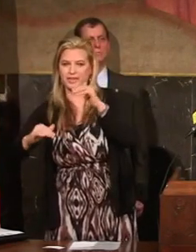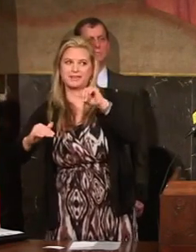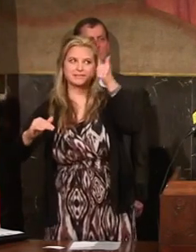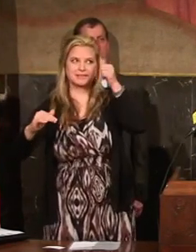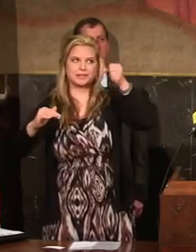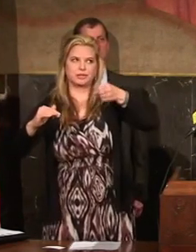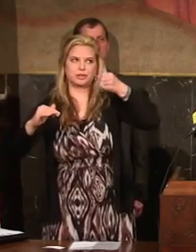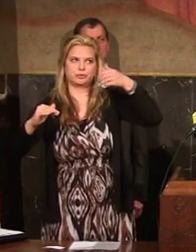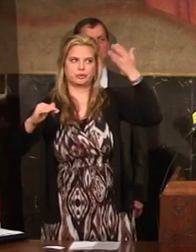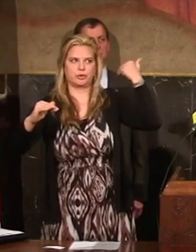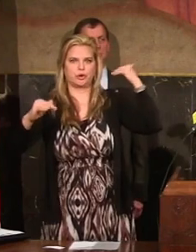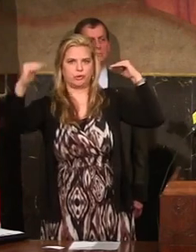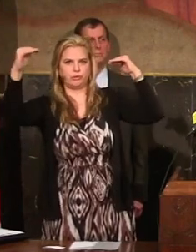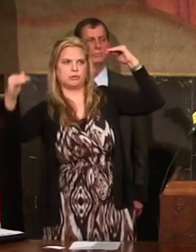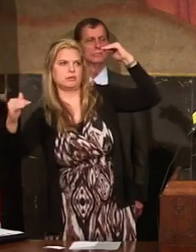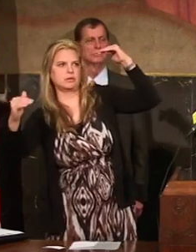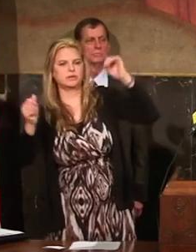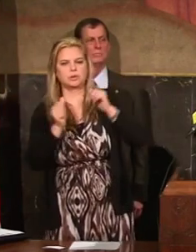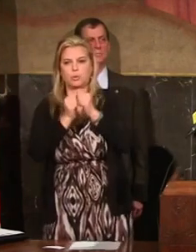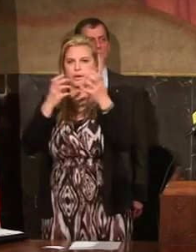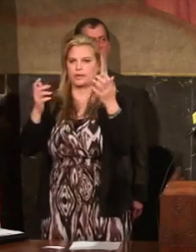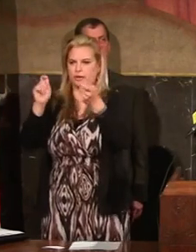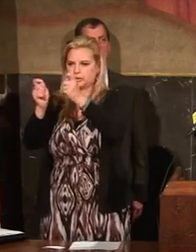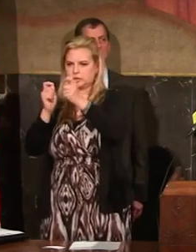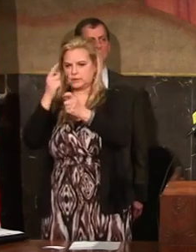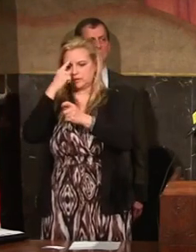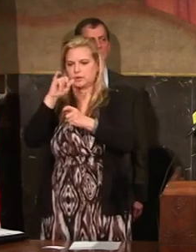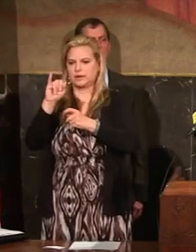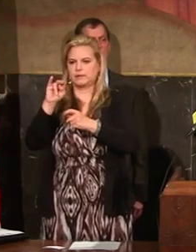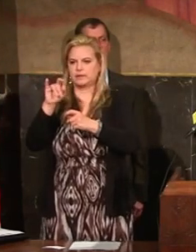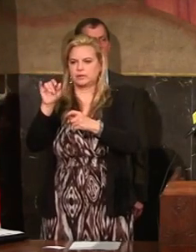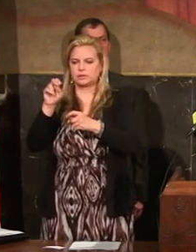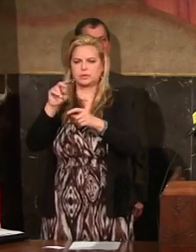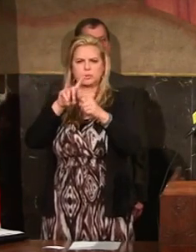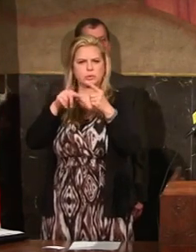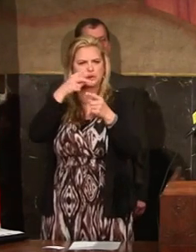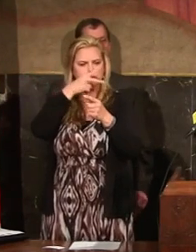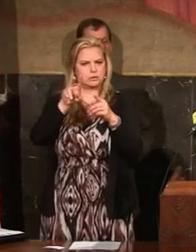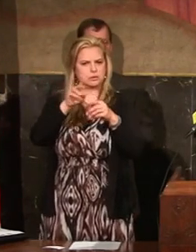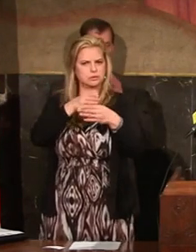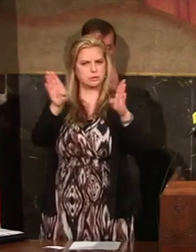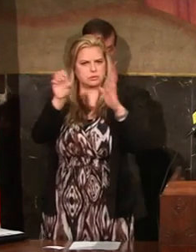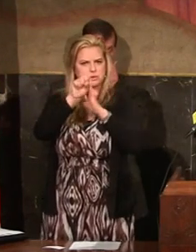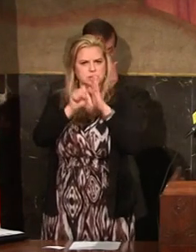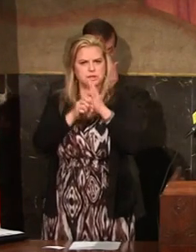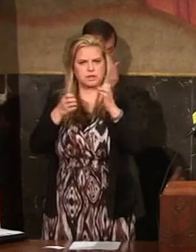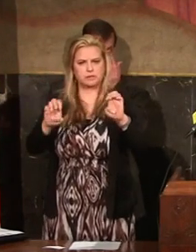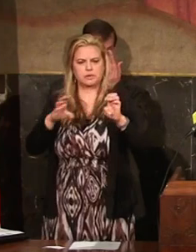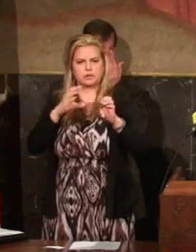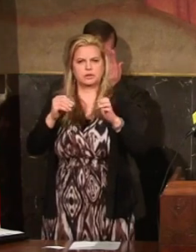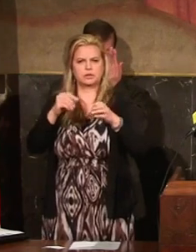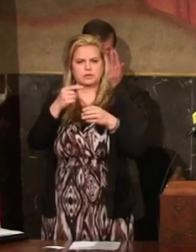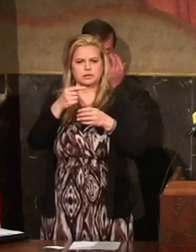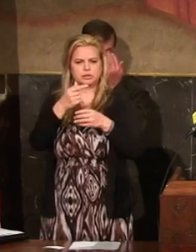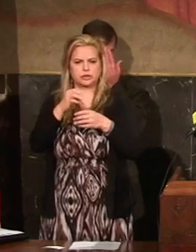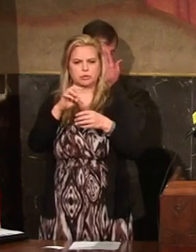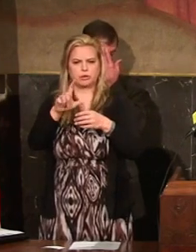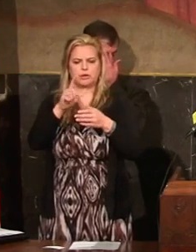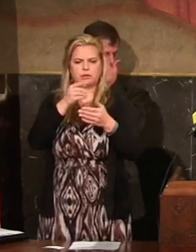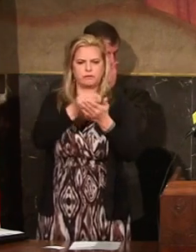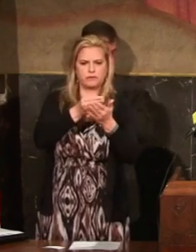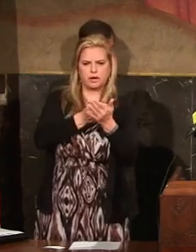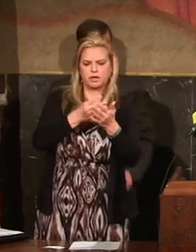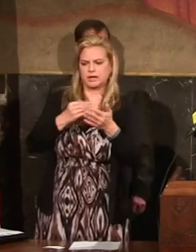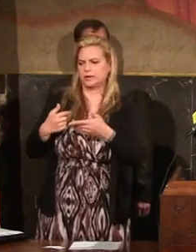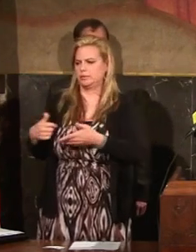that is without adjusting for inflation. When you look at total state effort, the general fund and the money we raise through fees and